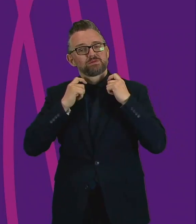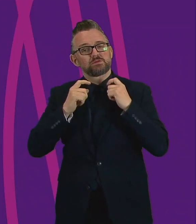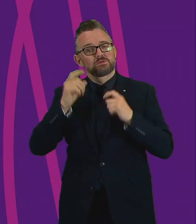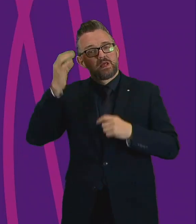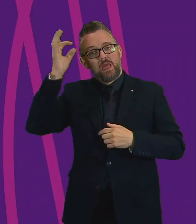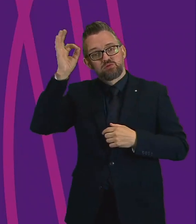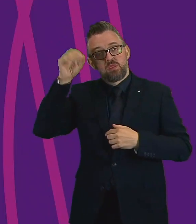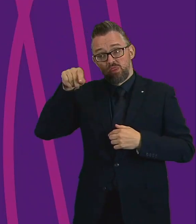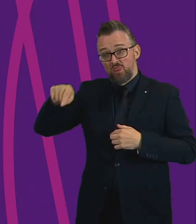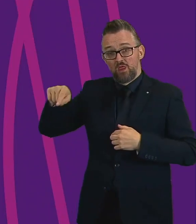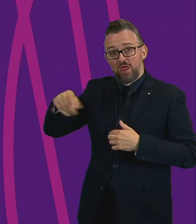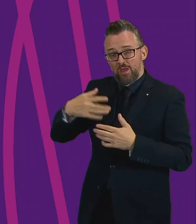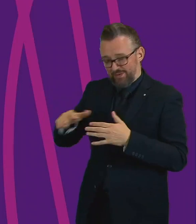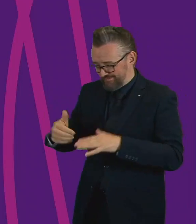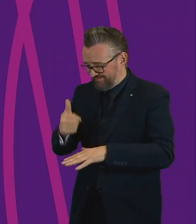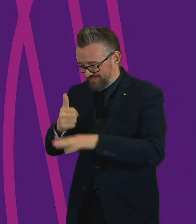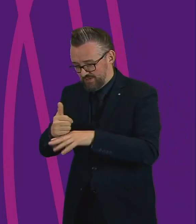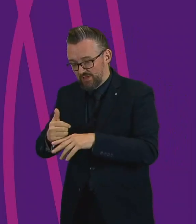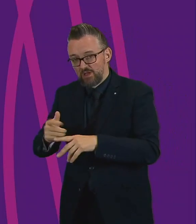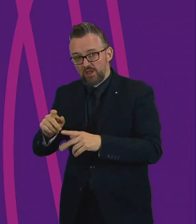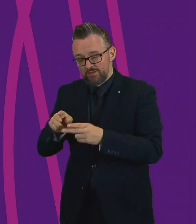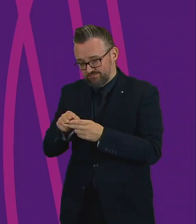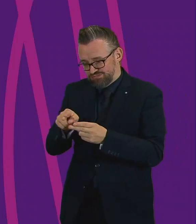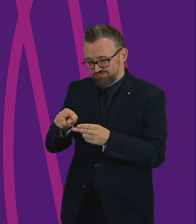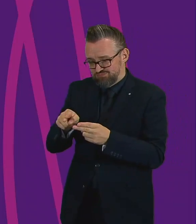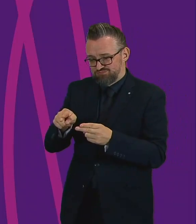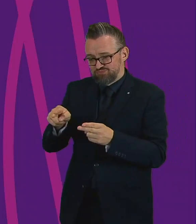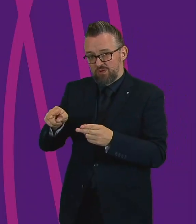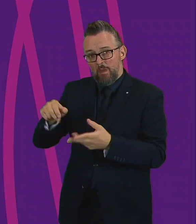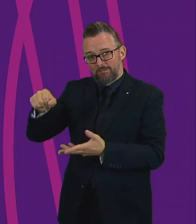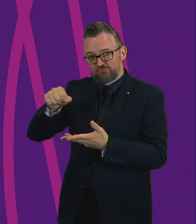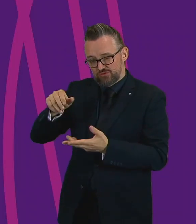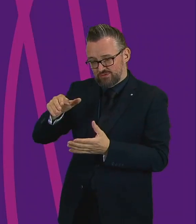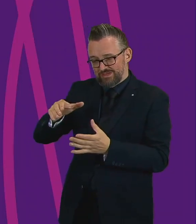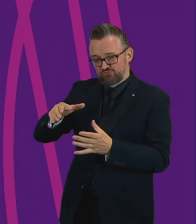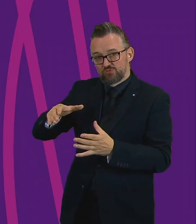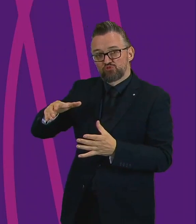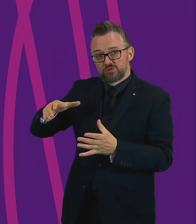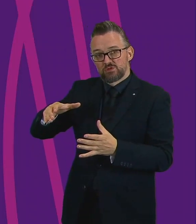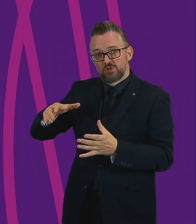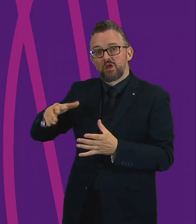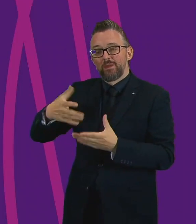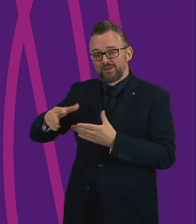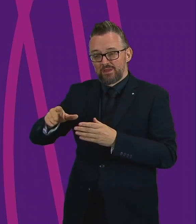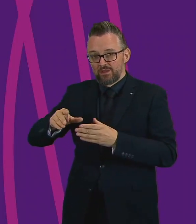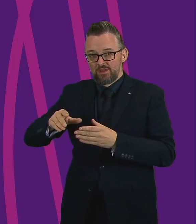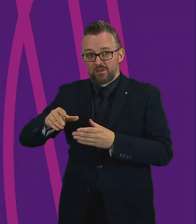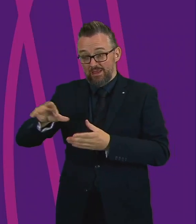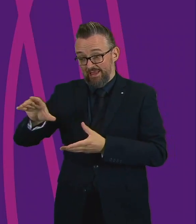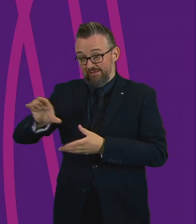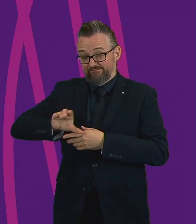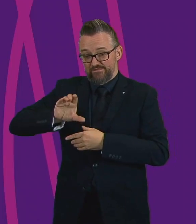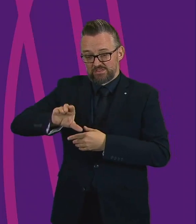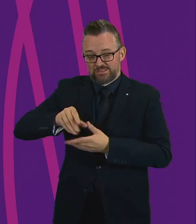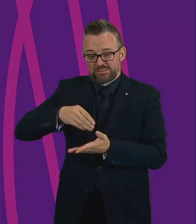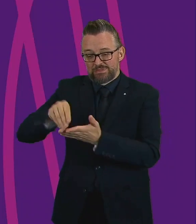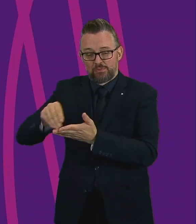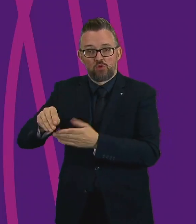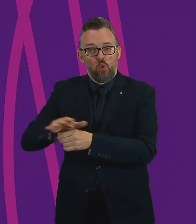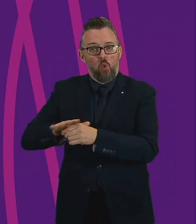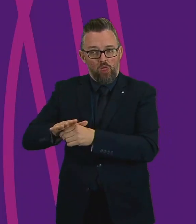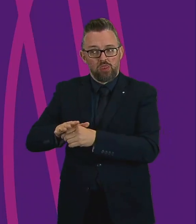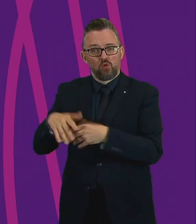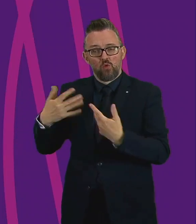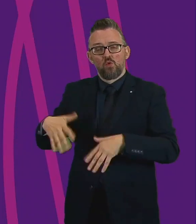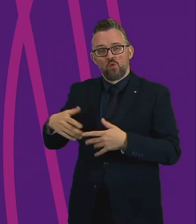they systematically increased the proportion of their budget that was invested and spent locally. And I am being